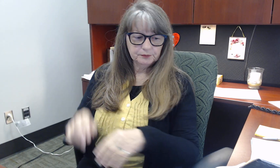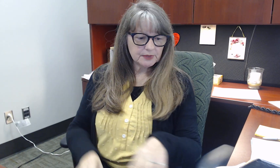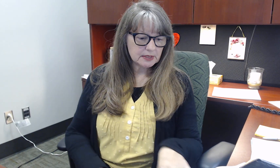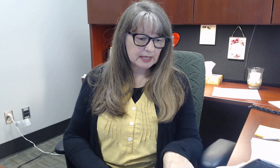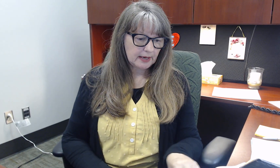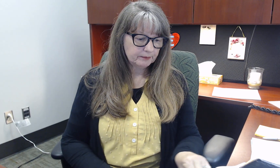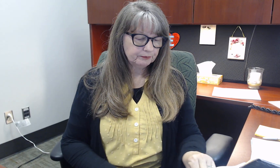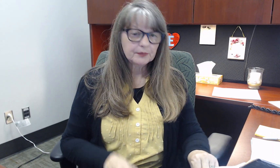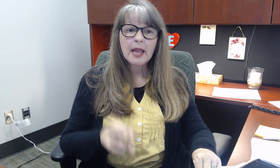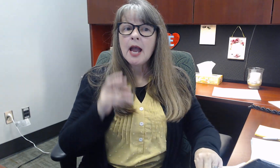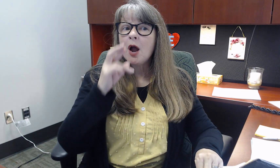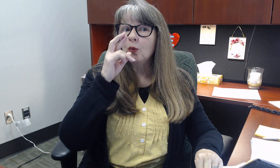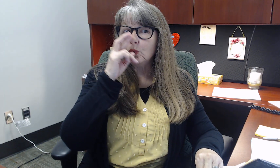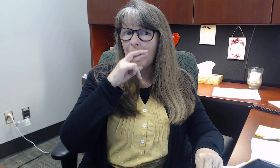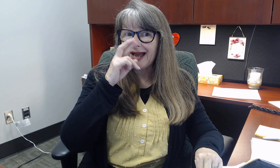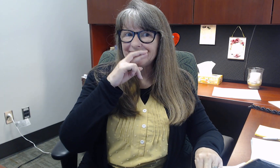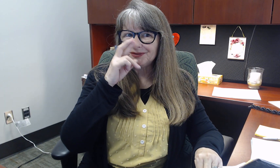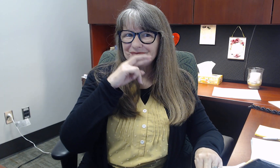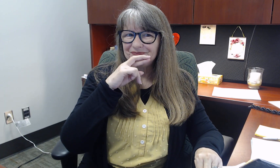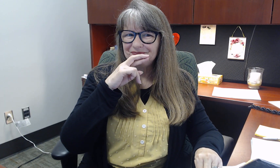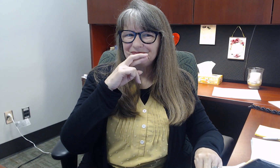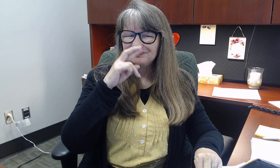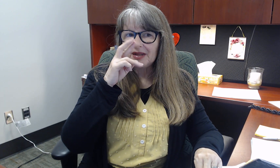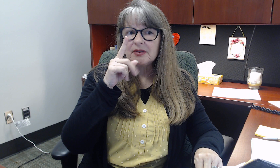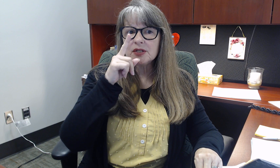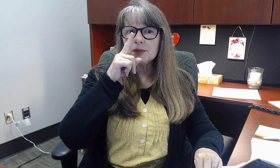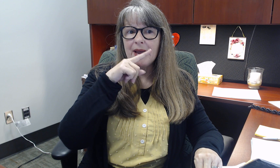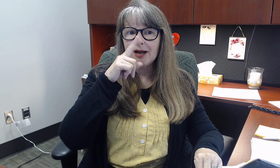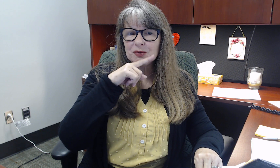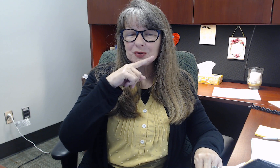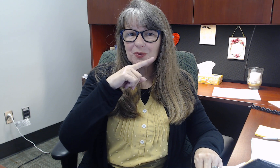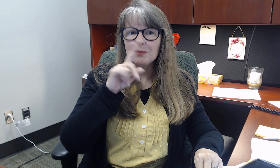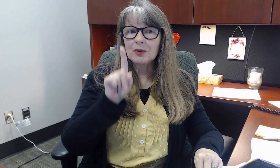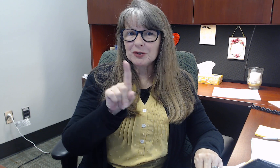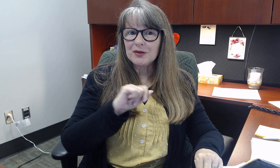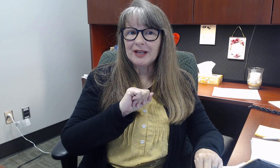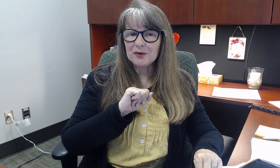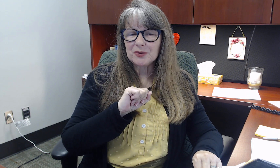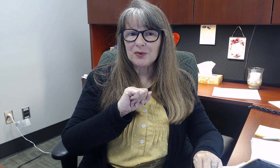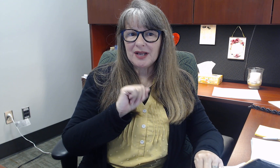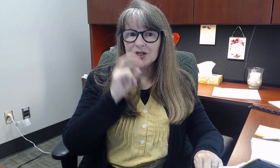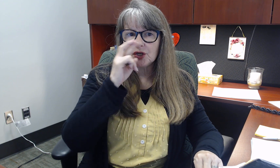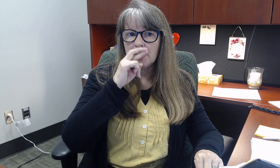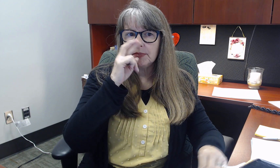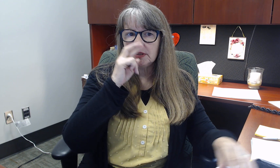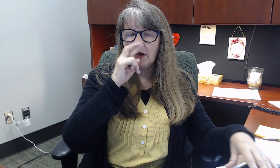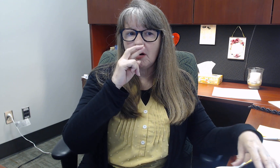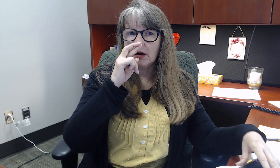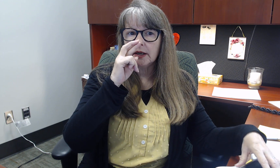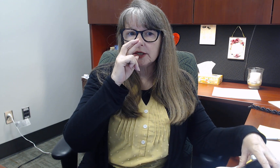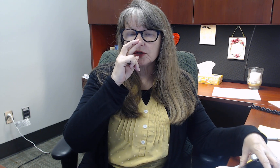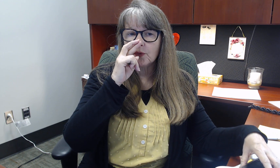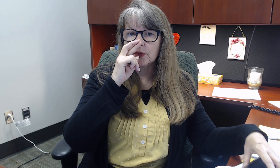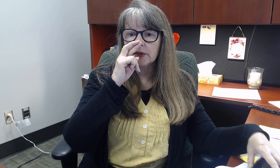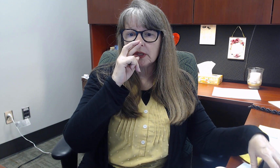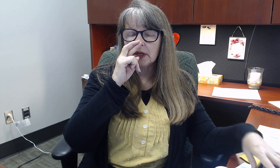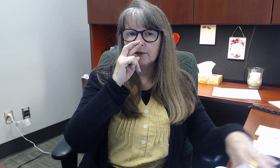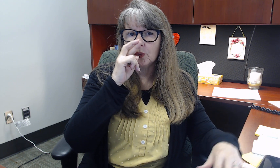It's the same. Rat. This is mouse with the 1. We're going to do that later with the 1 hand shape. But R is for